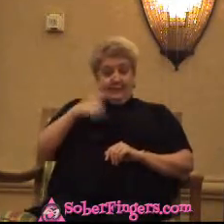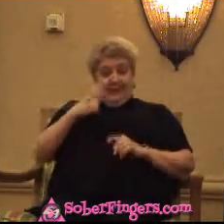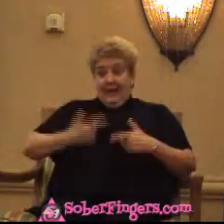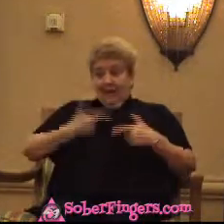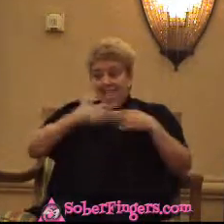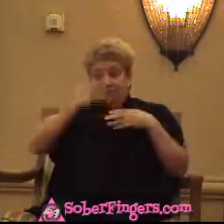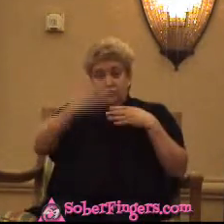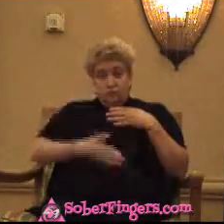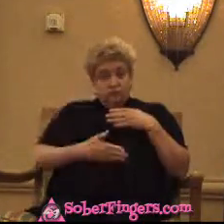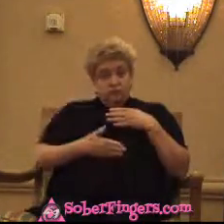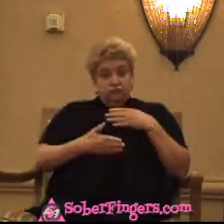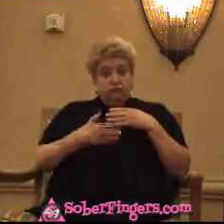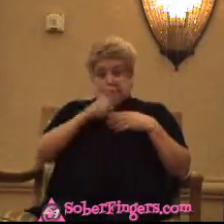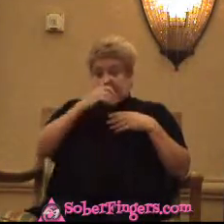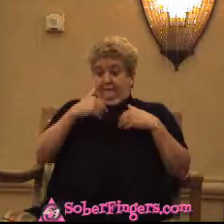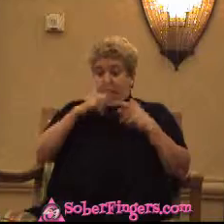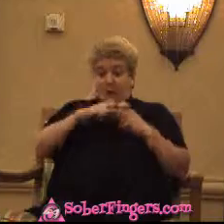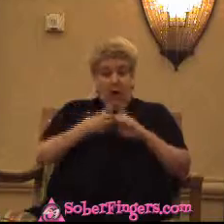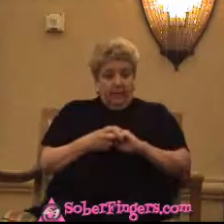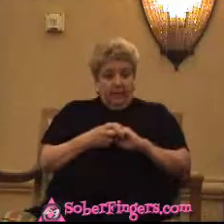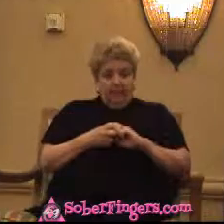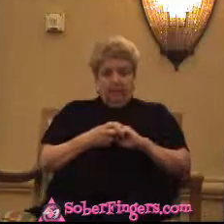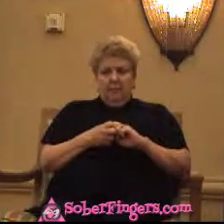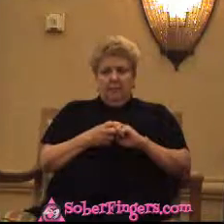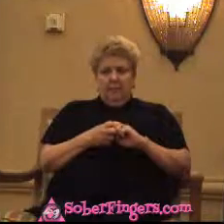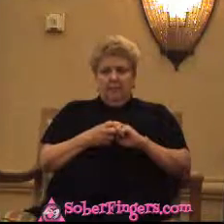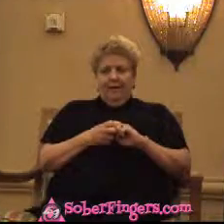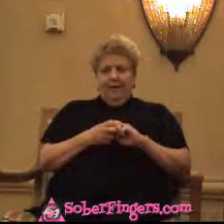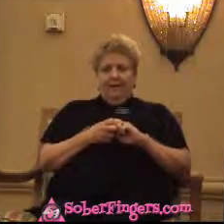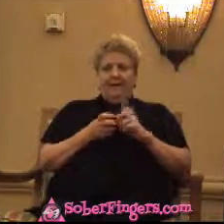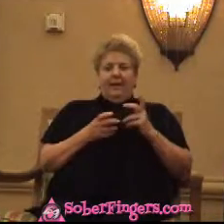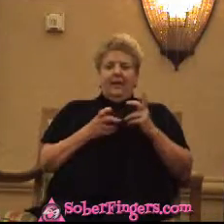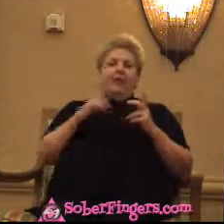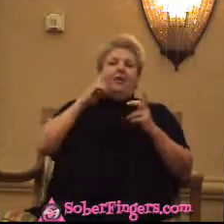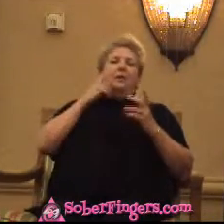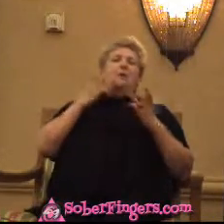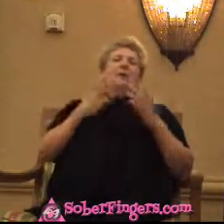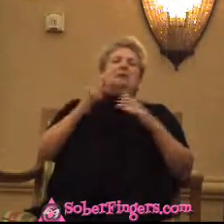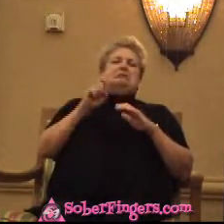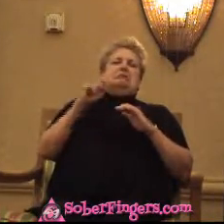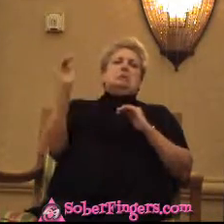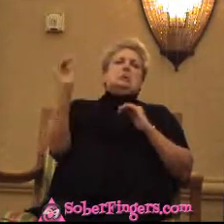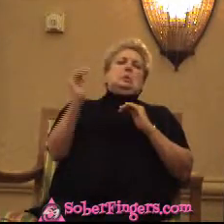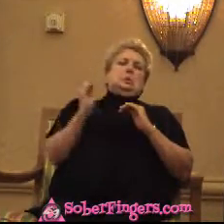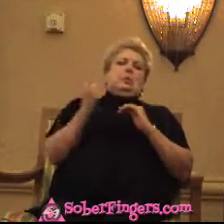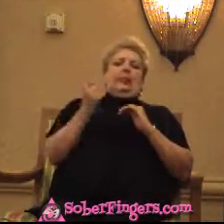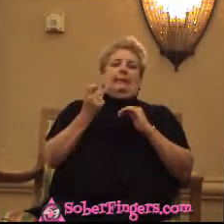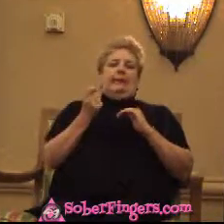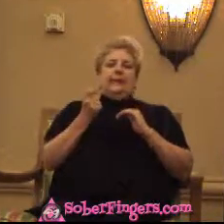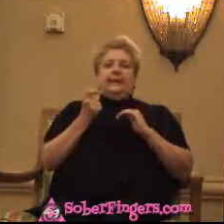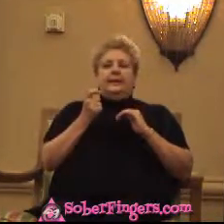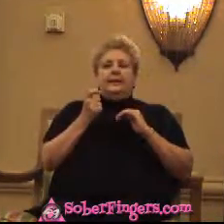a problem. I never even thought about cutting down, let alone stopping. I had a crazy wife, that's all